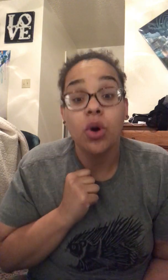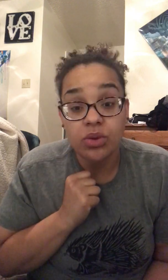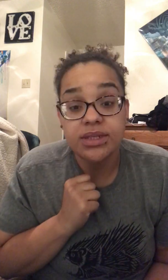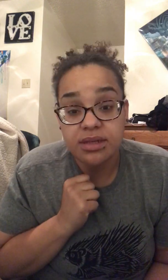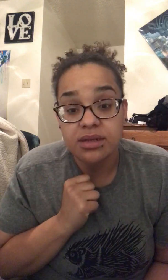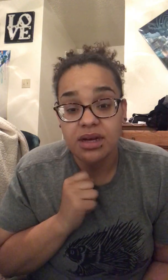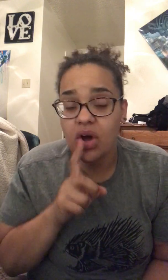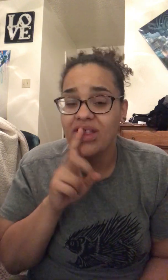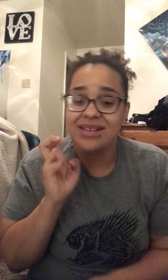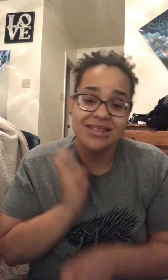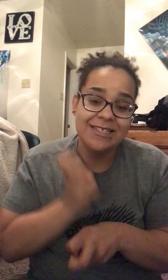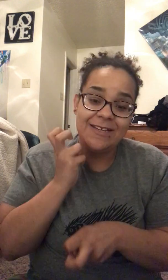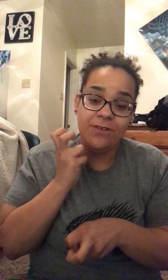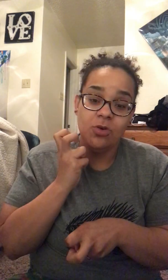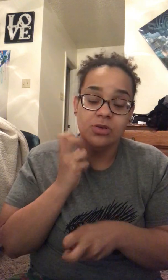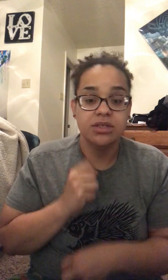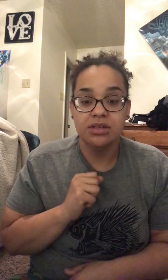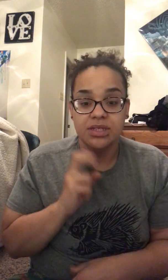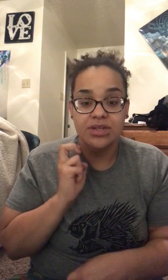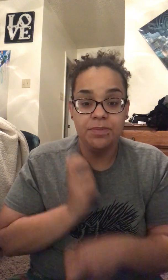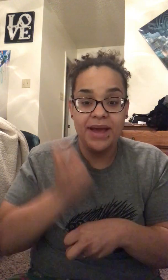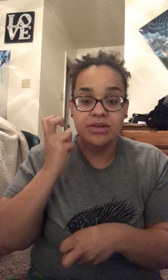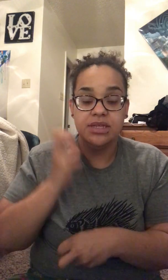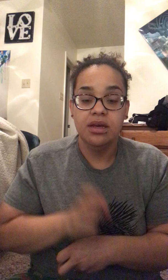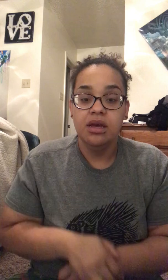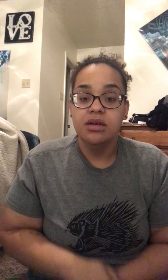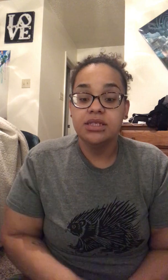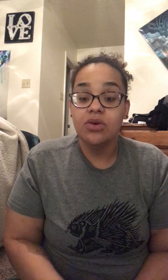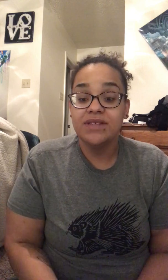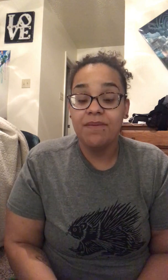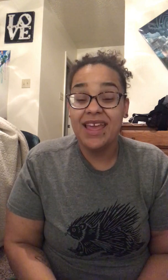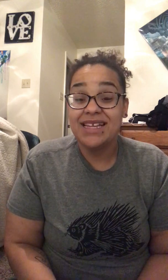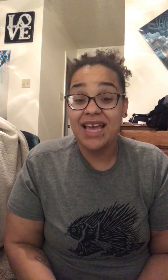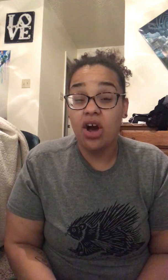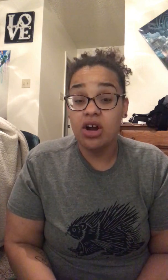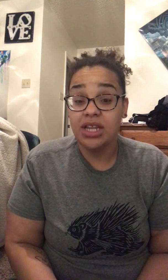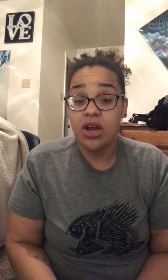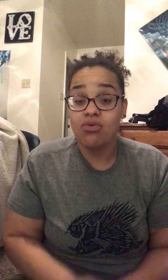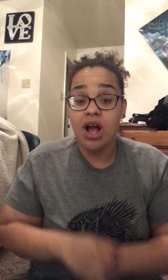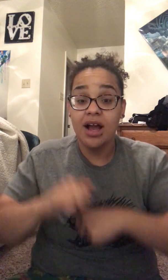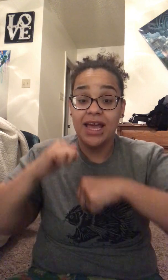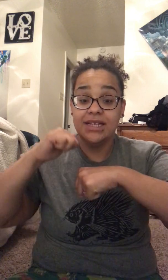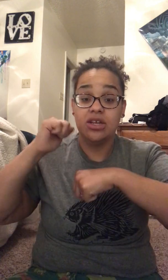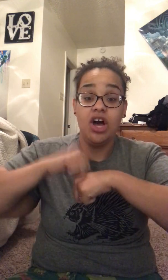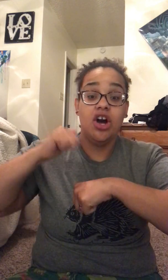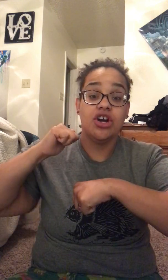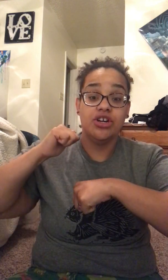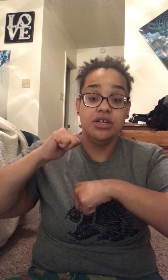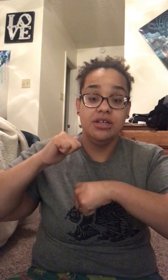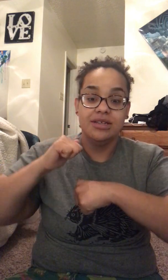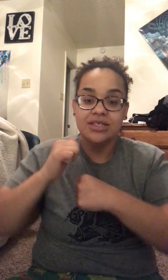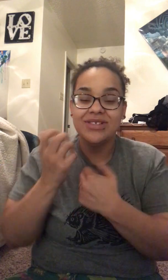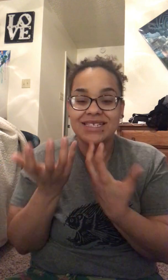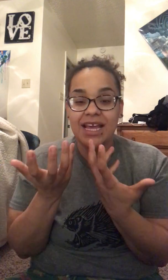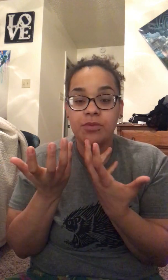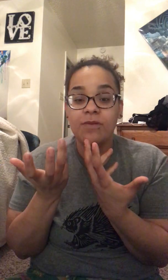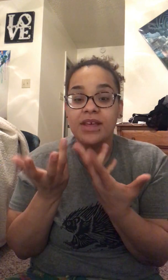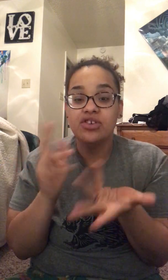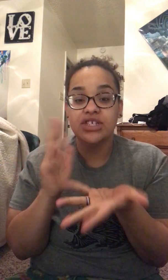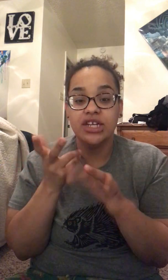difficult. Oh, that's difficult. So it's bounce. So if something is like hard like a rock, it's hard. So it's the same movement, you just change your